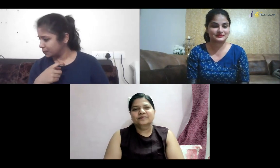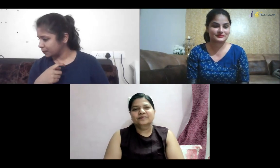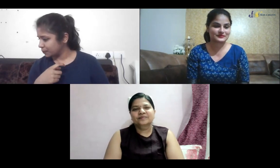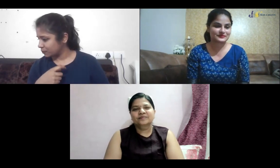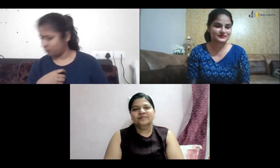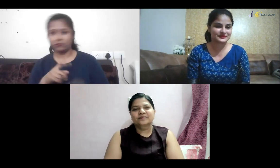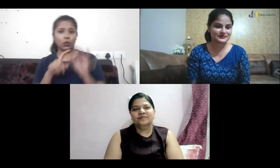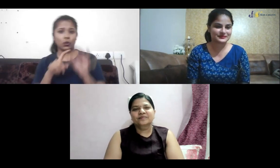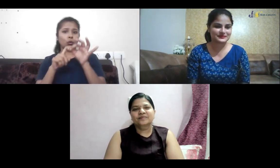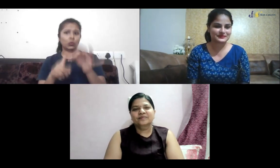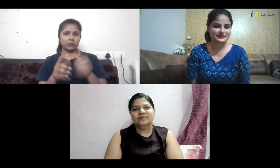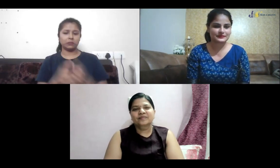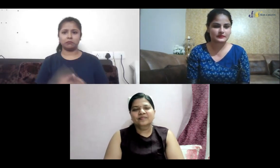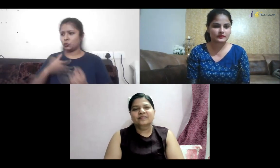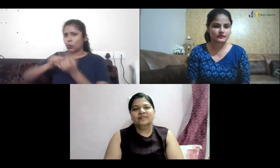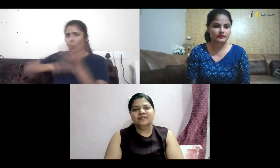okay.